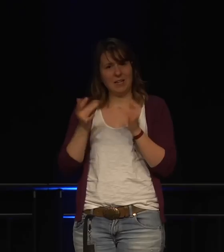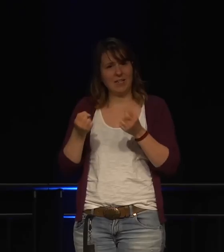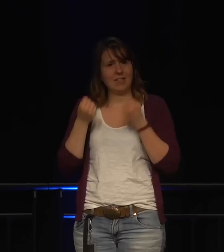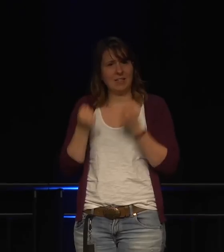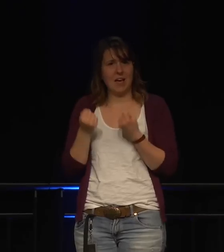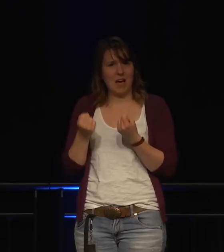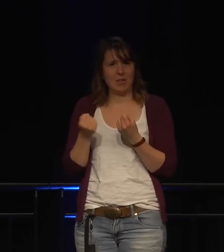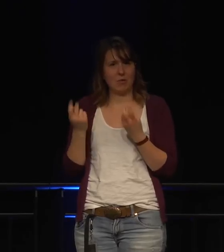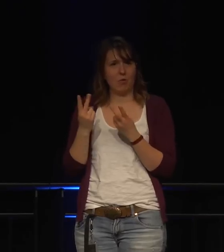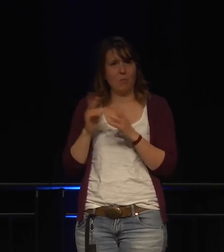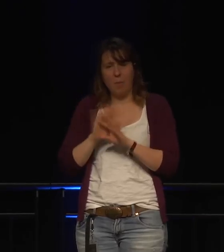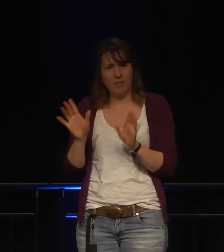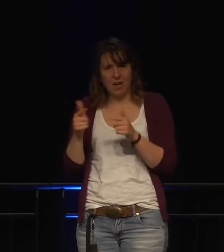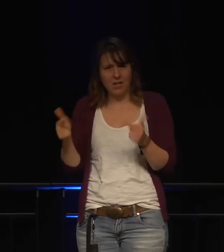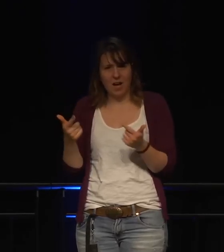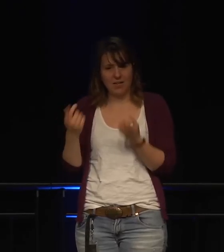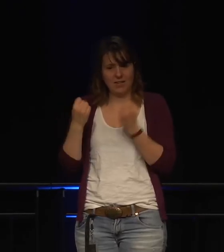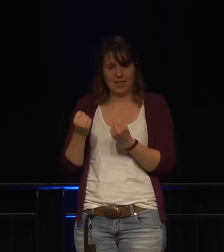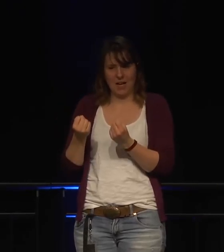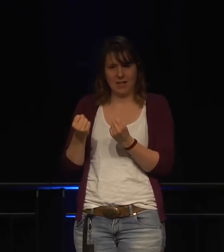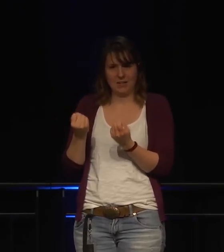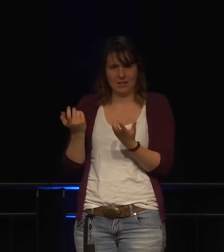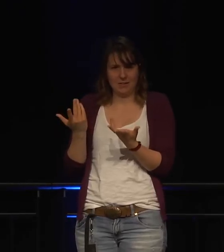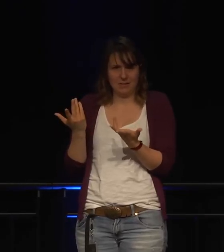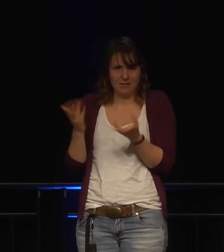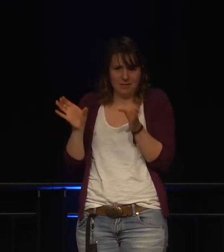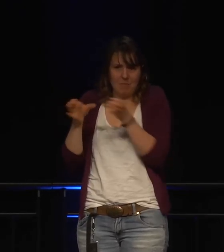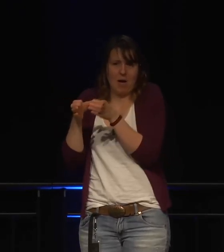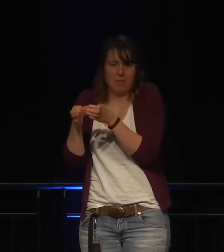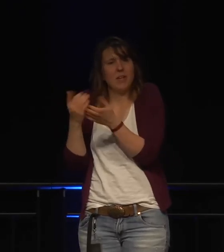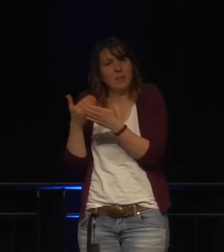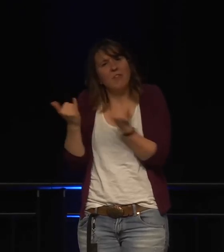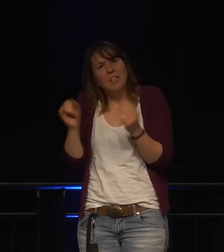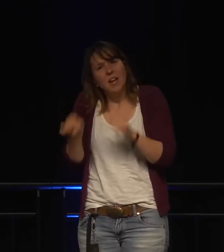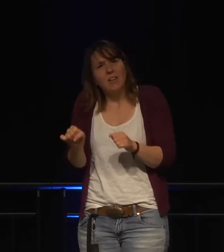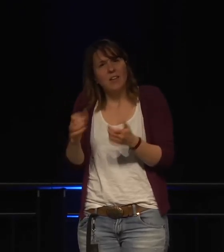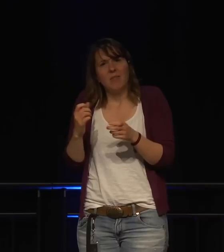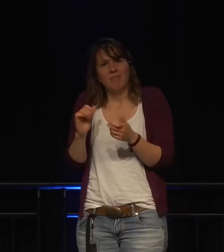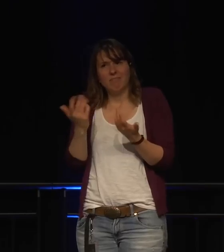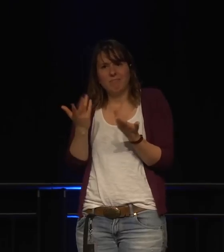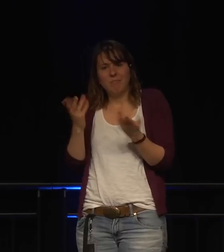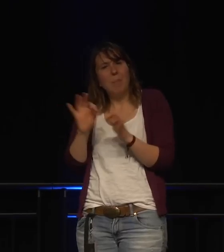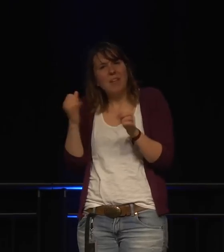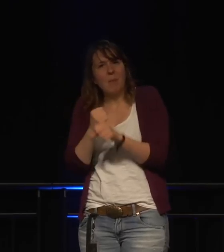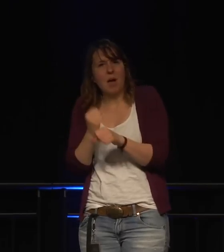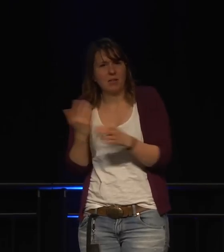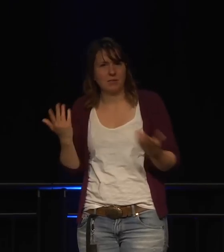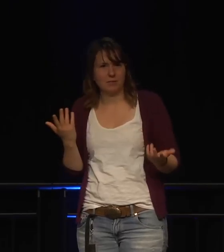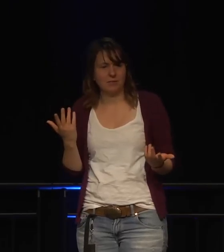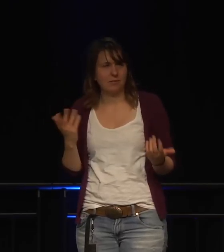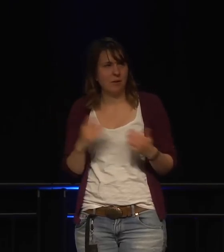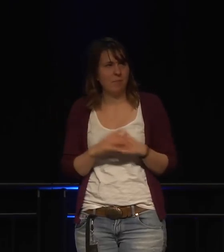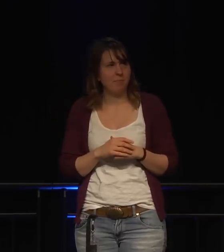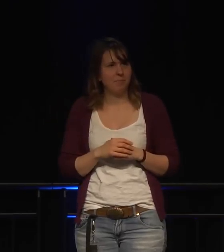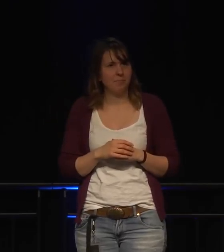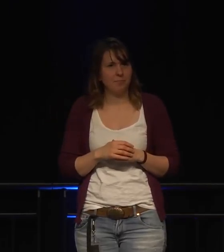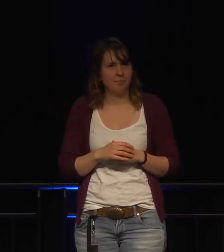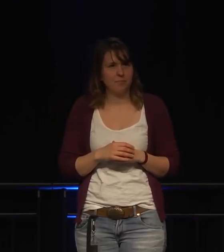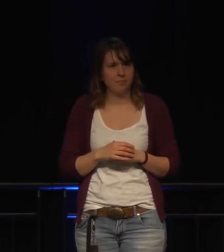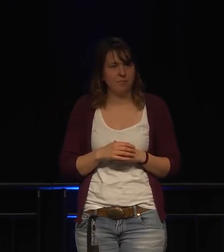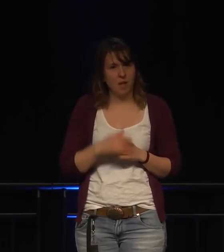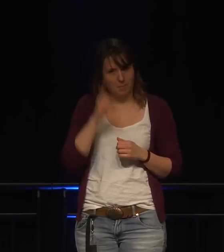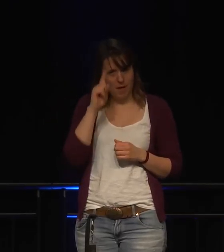Hello? Okay. The Internet wants to know, well, those companies don't have any IoT security whatsoever or